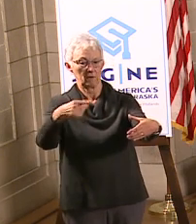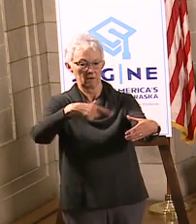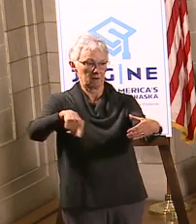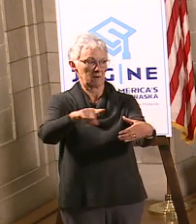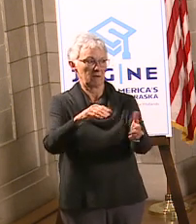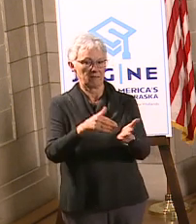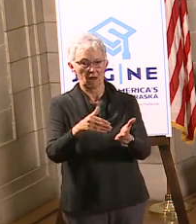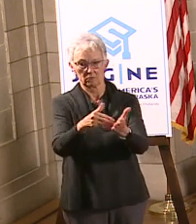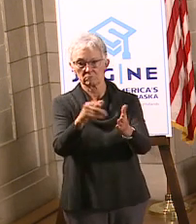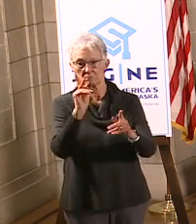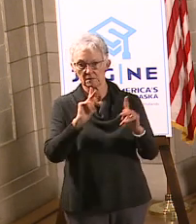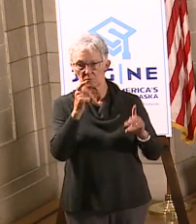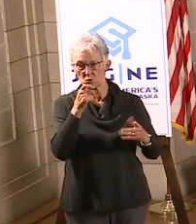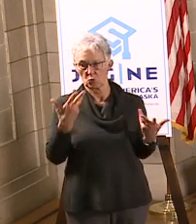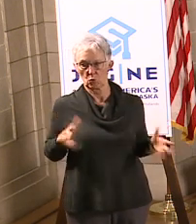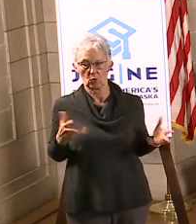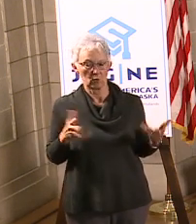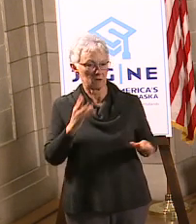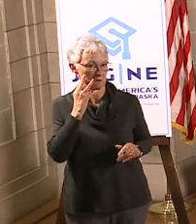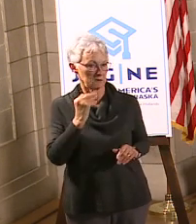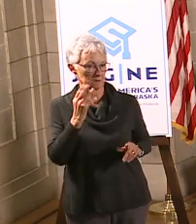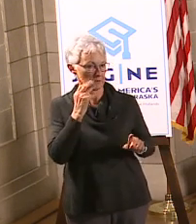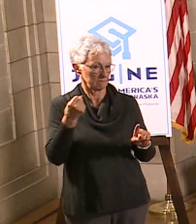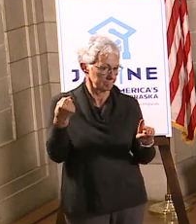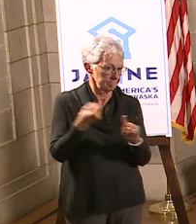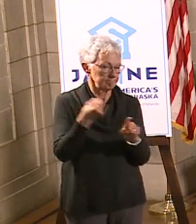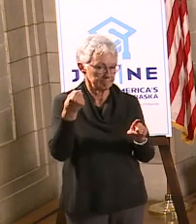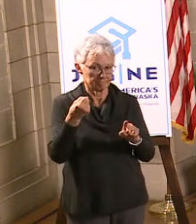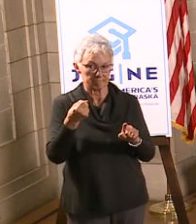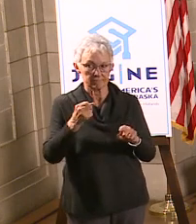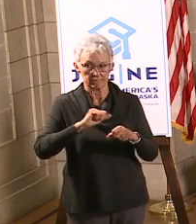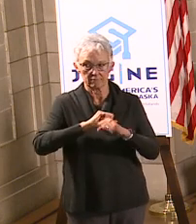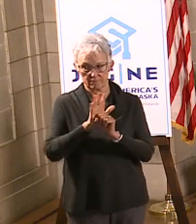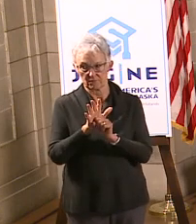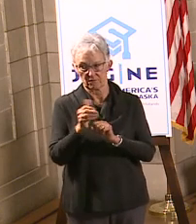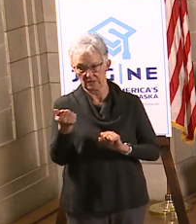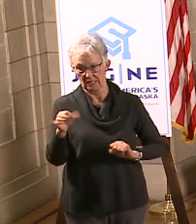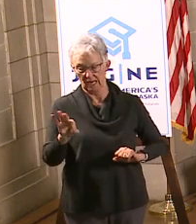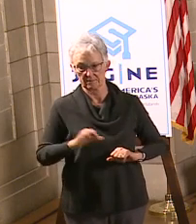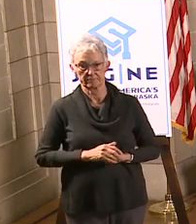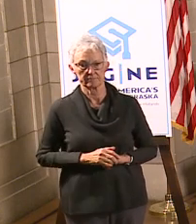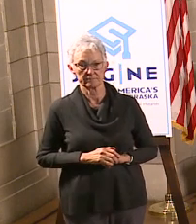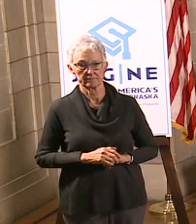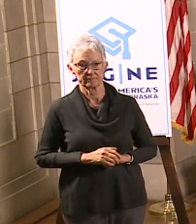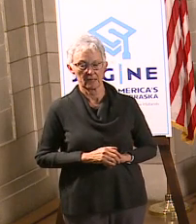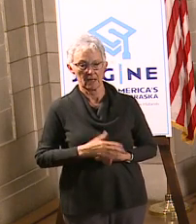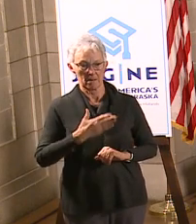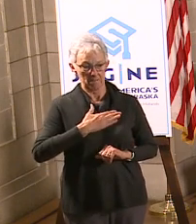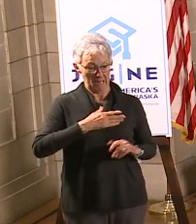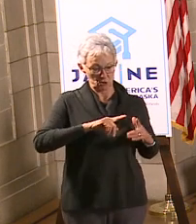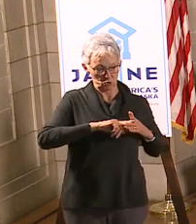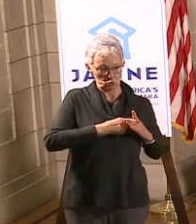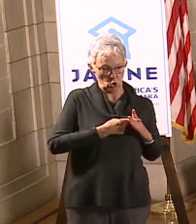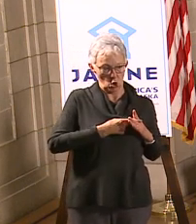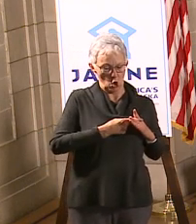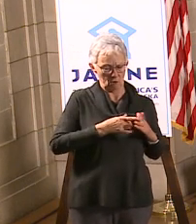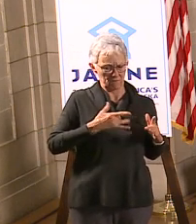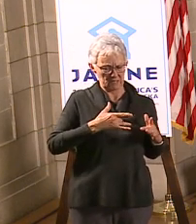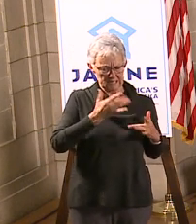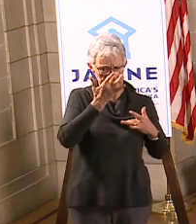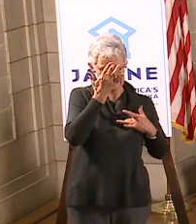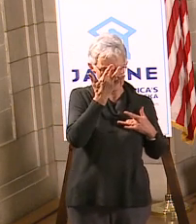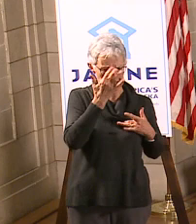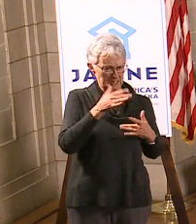for COVID-19. My symptoms began right around Halloween. I was at school. I felt like I